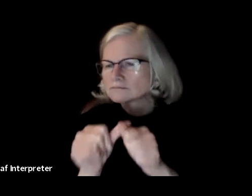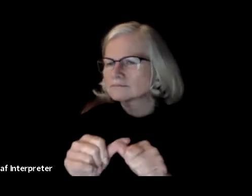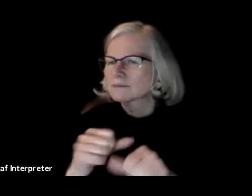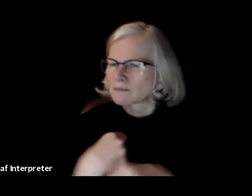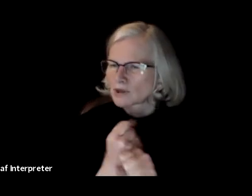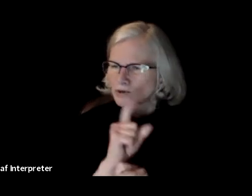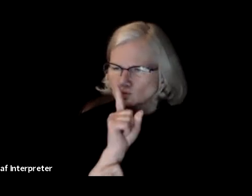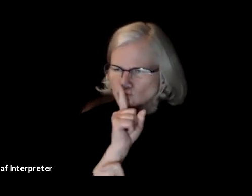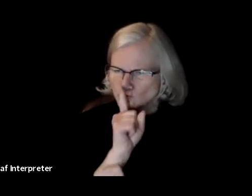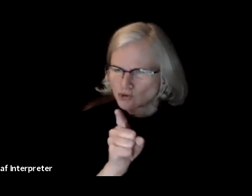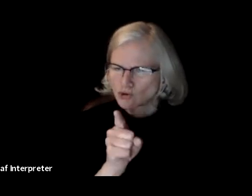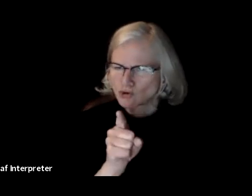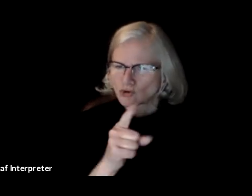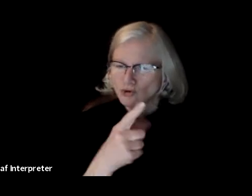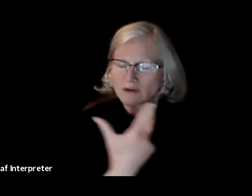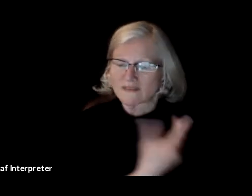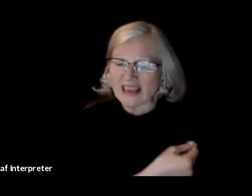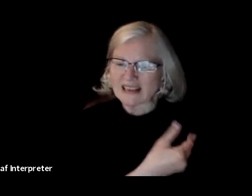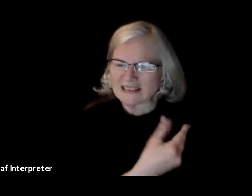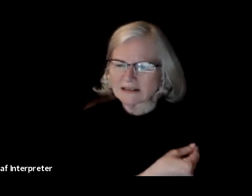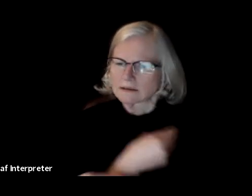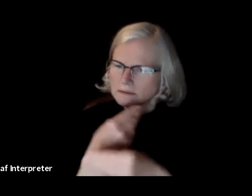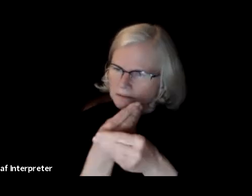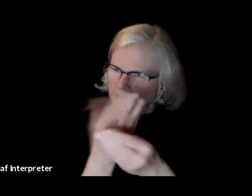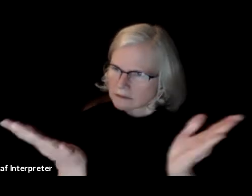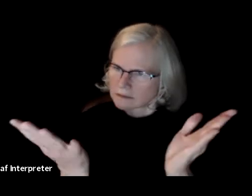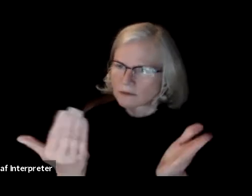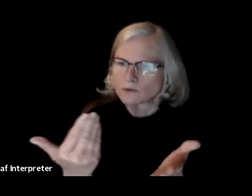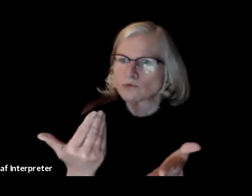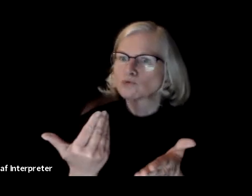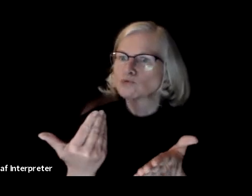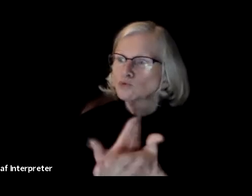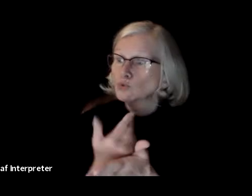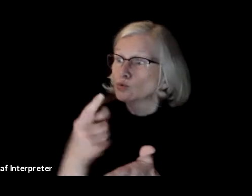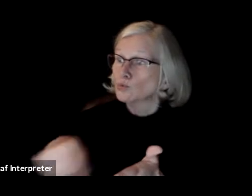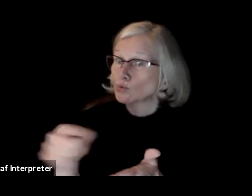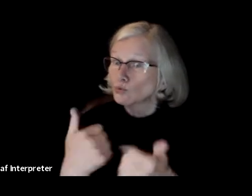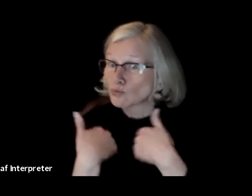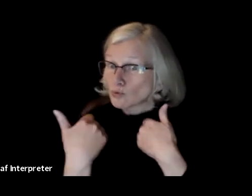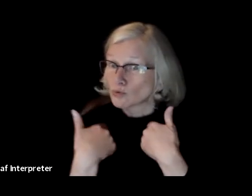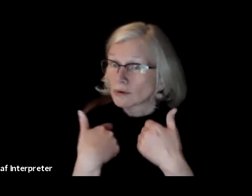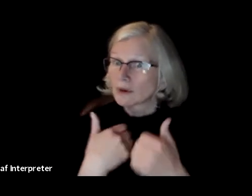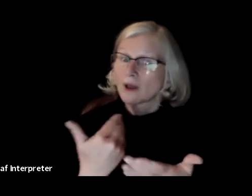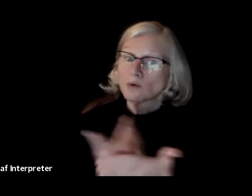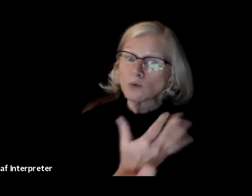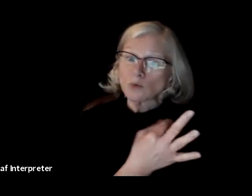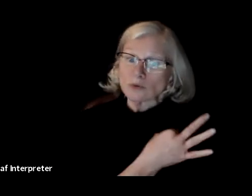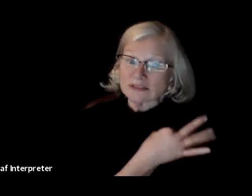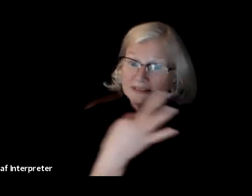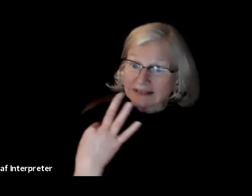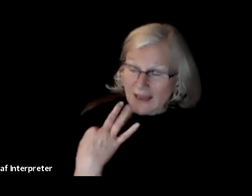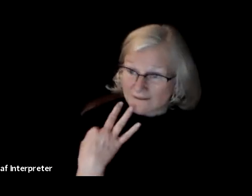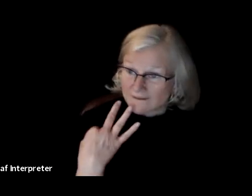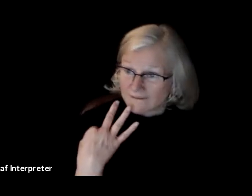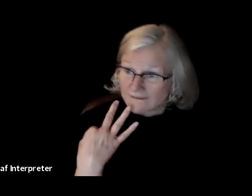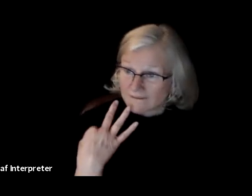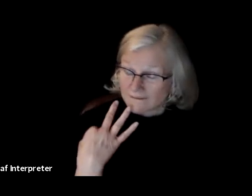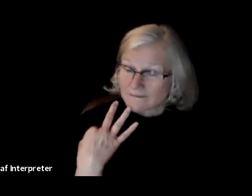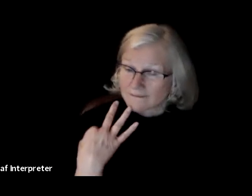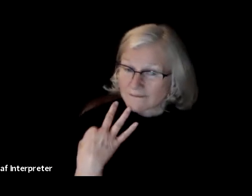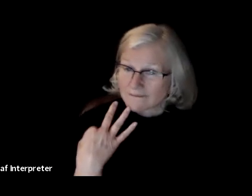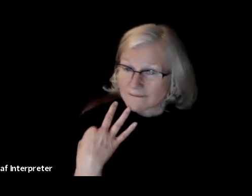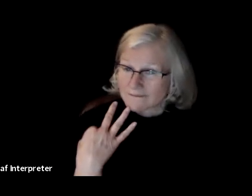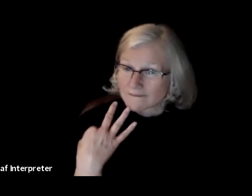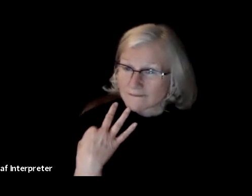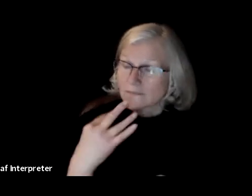to new residents and new staff who may move into these facilities, or to people who maybe didn't take